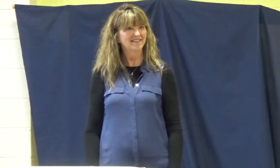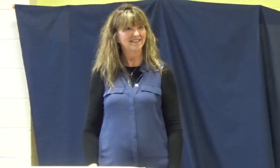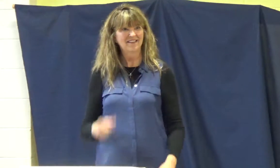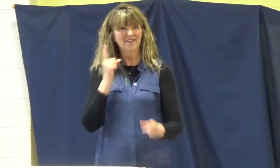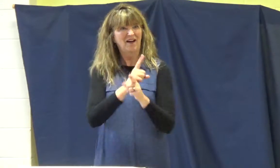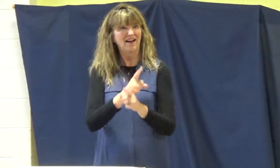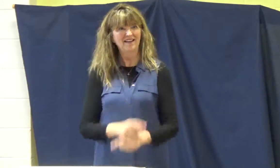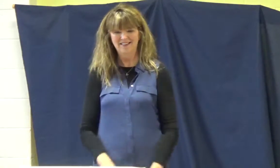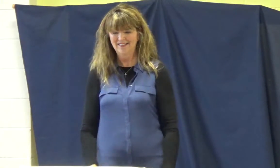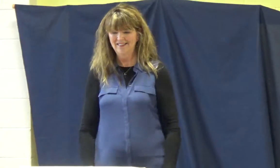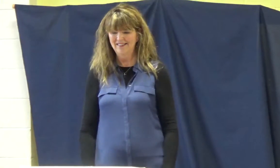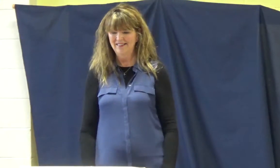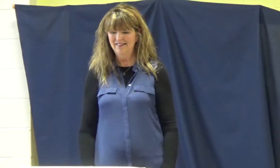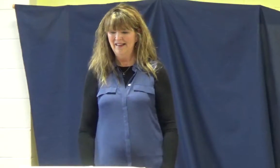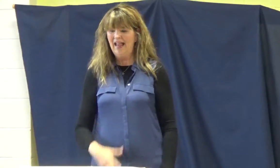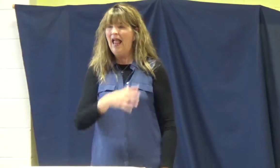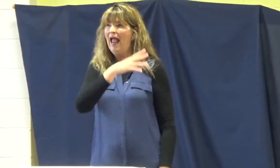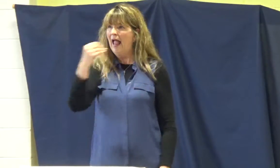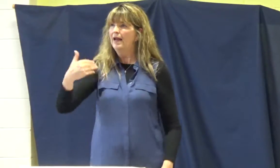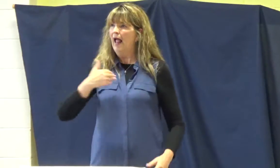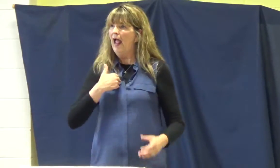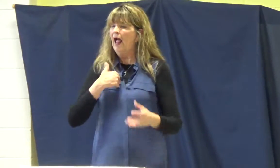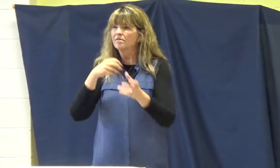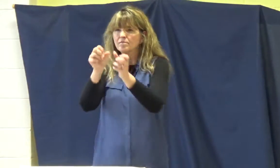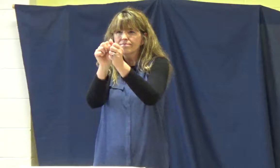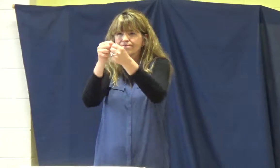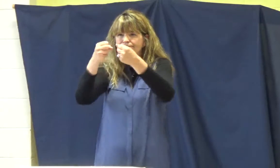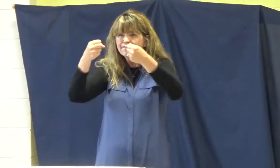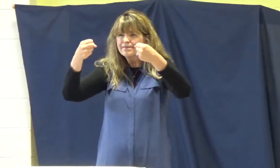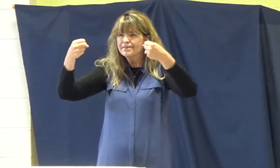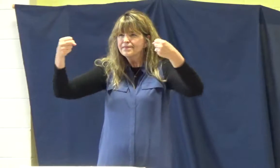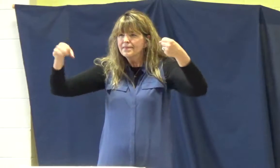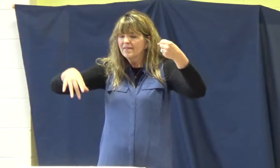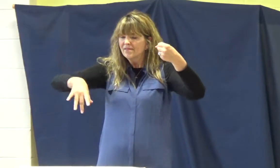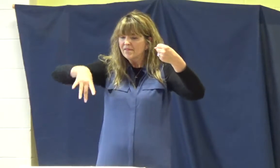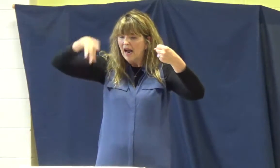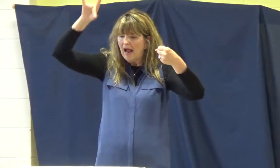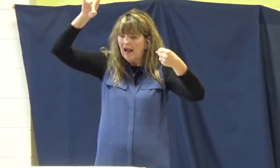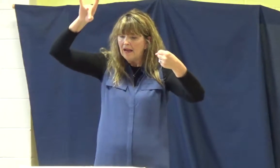canonized in the Holy Scriptures.